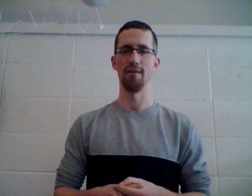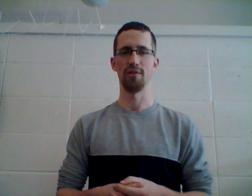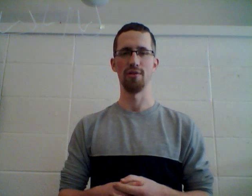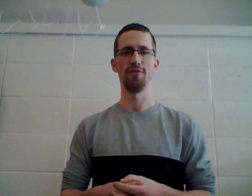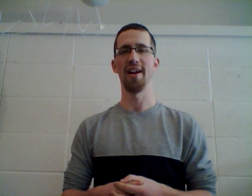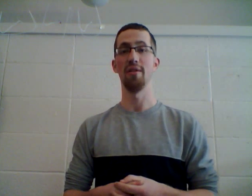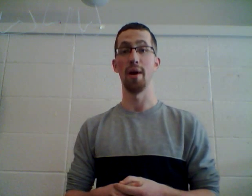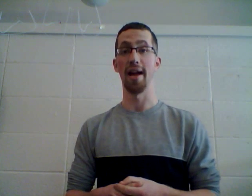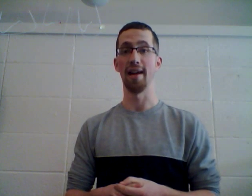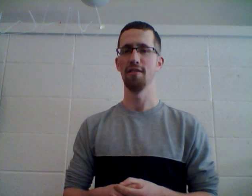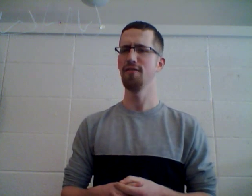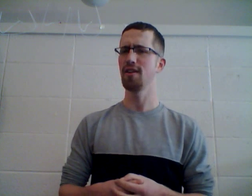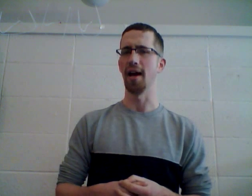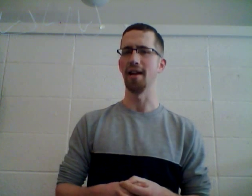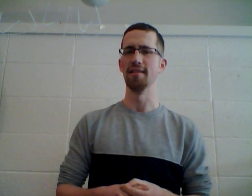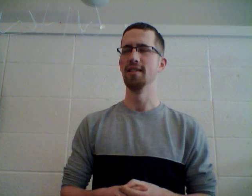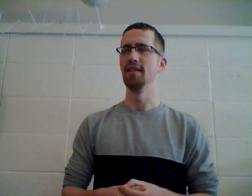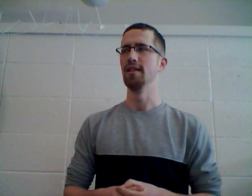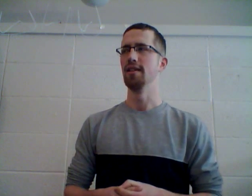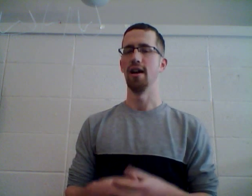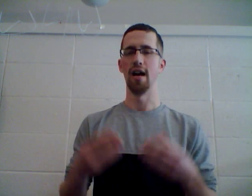amount, or to fade away. Fade away.